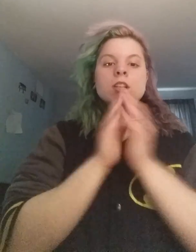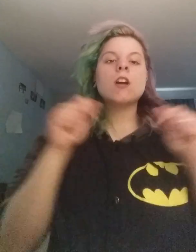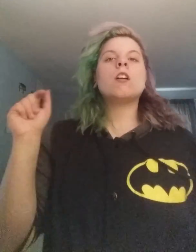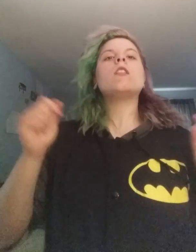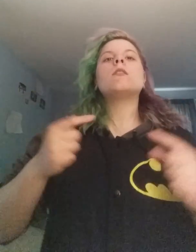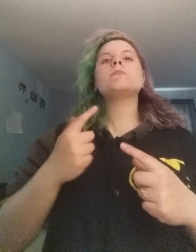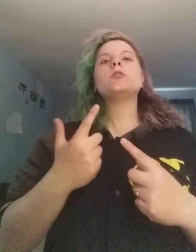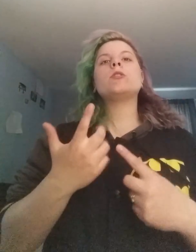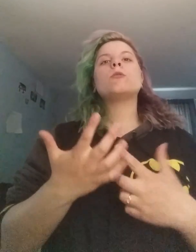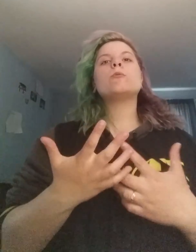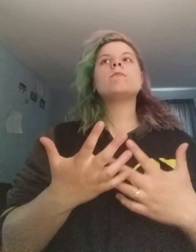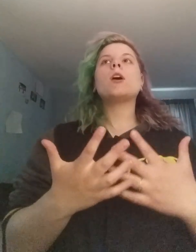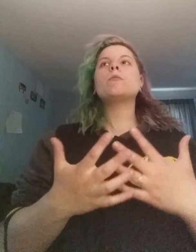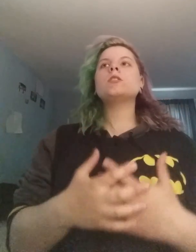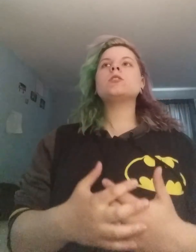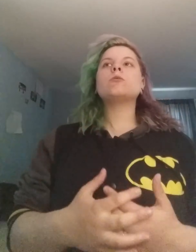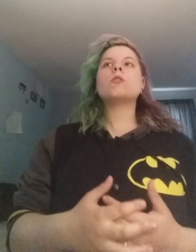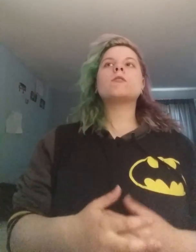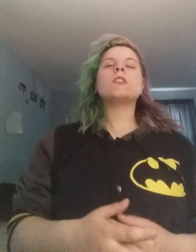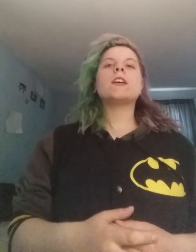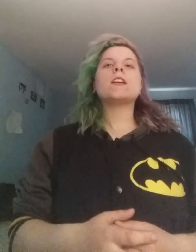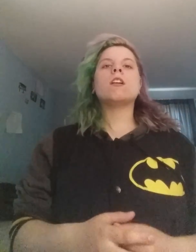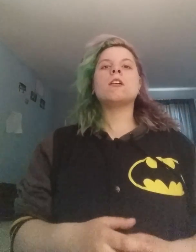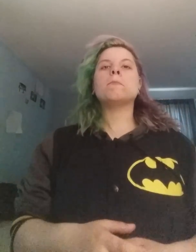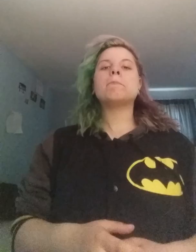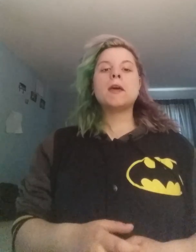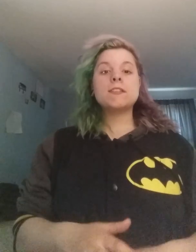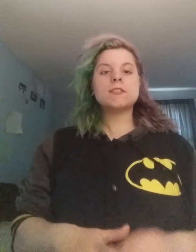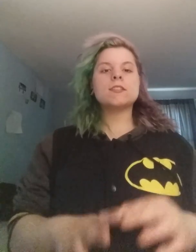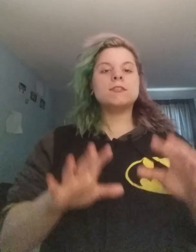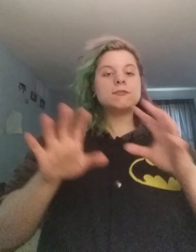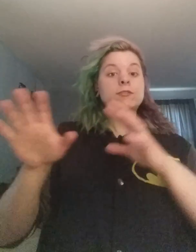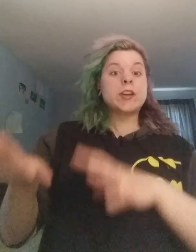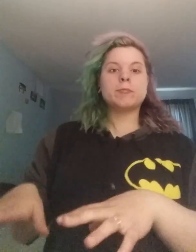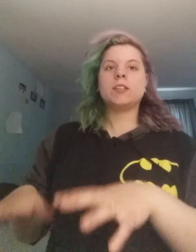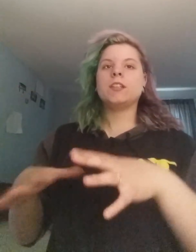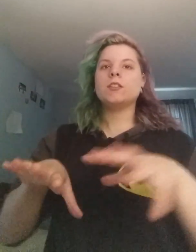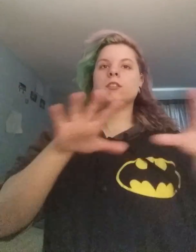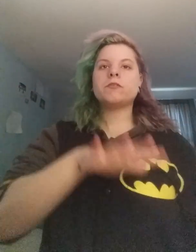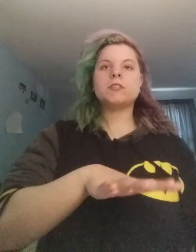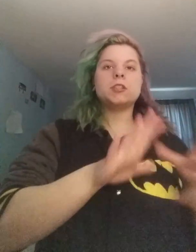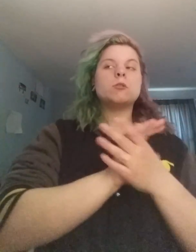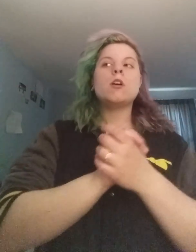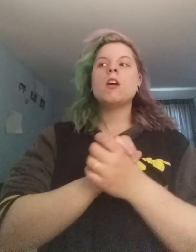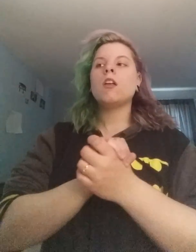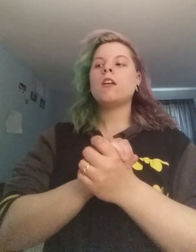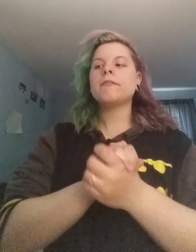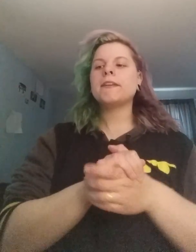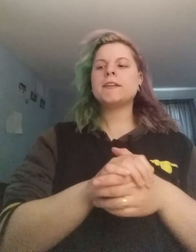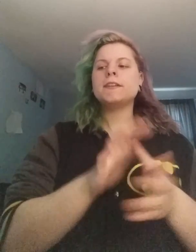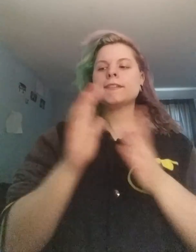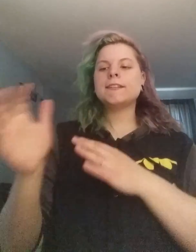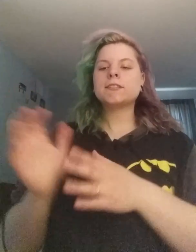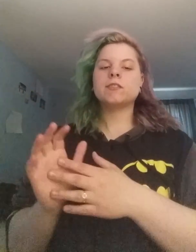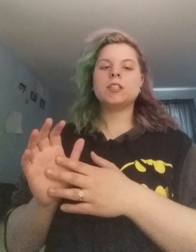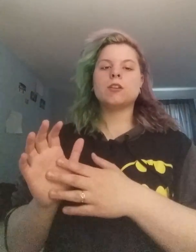um so i wanted to go over like um pets and family in this video and then in the next video